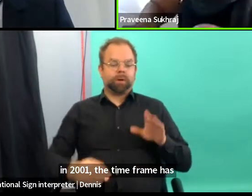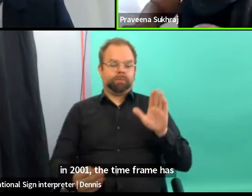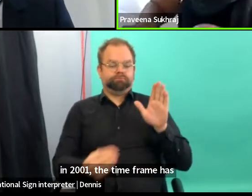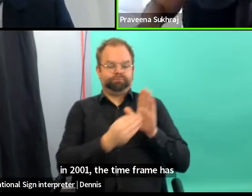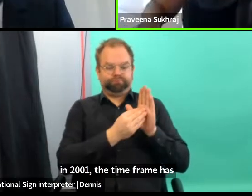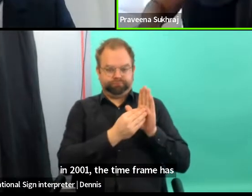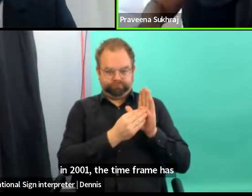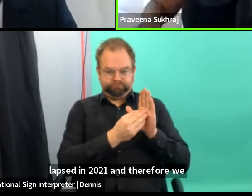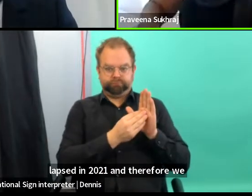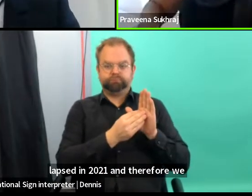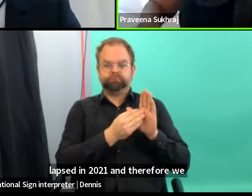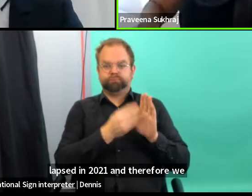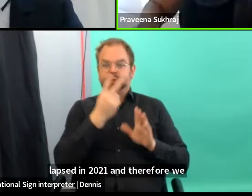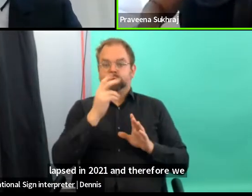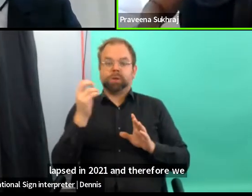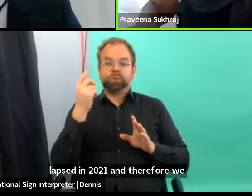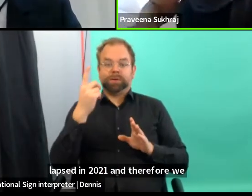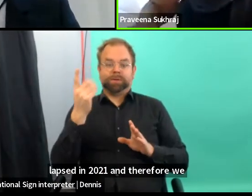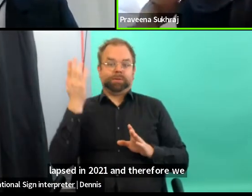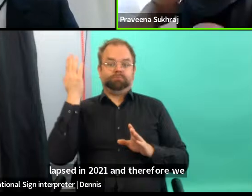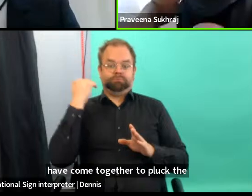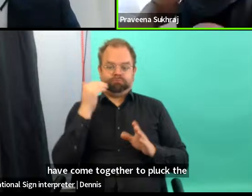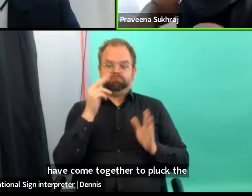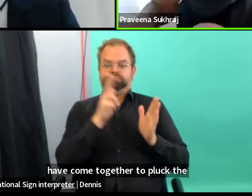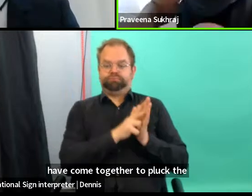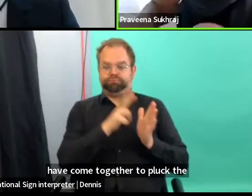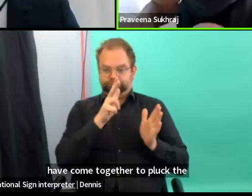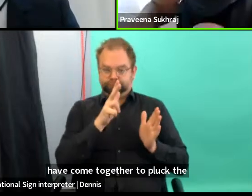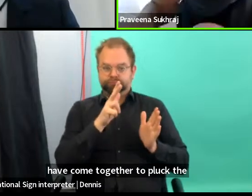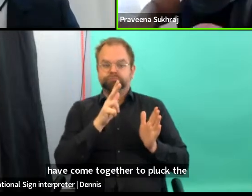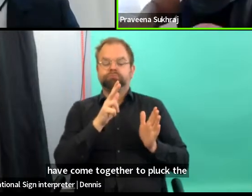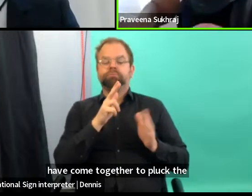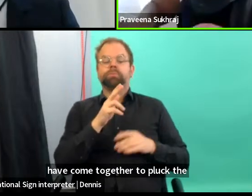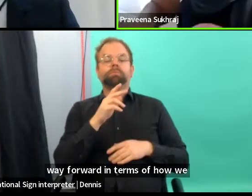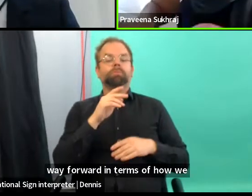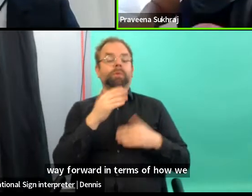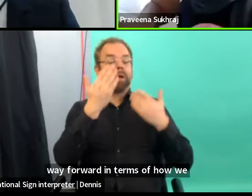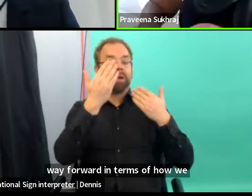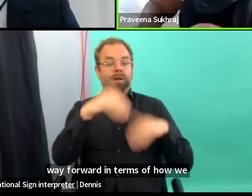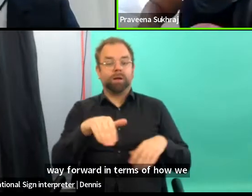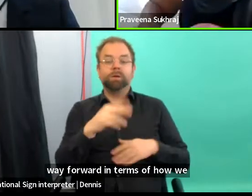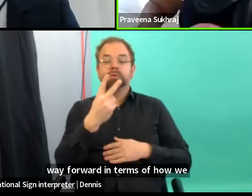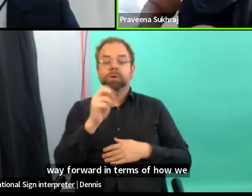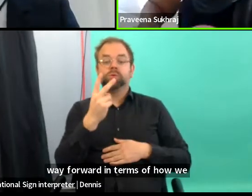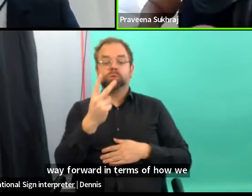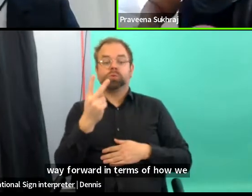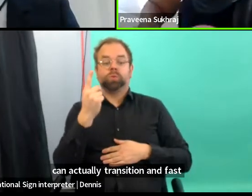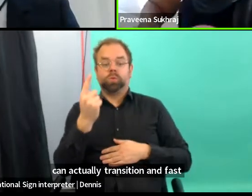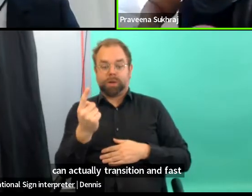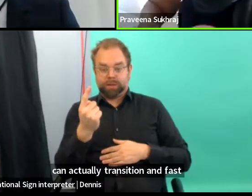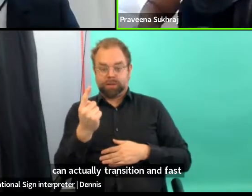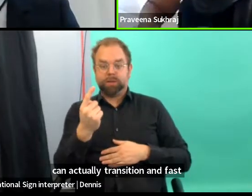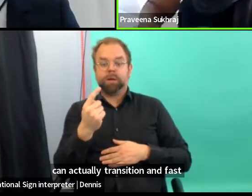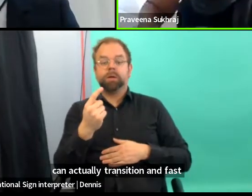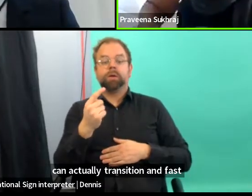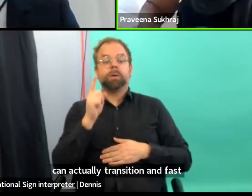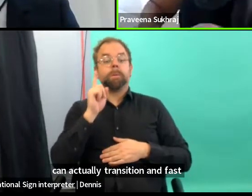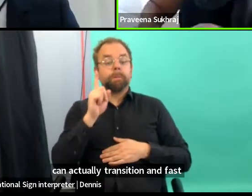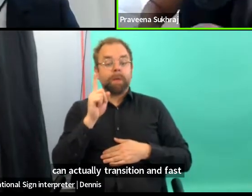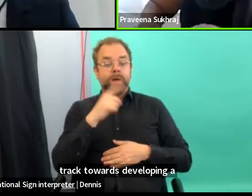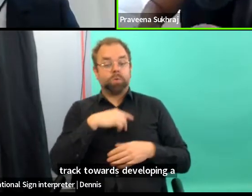how we can actually transition and fast track towards developing a single inclusive education system for